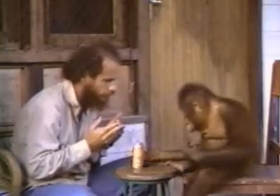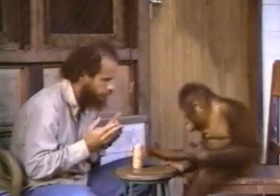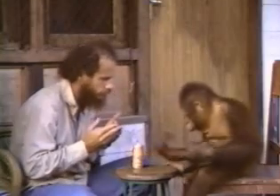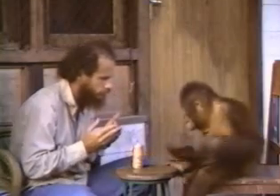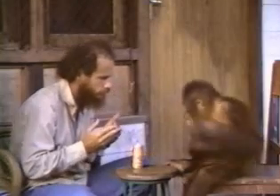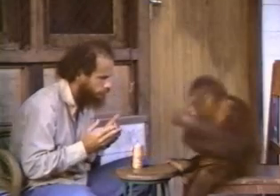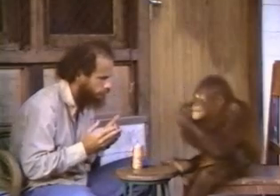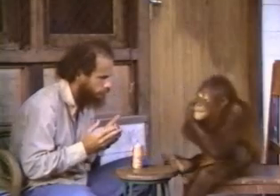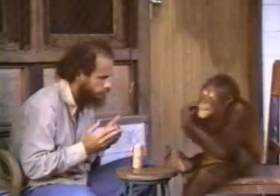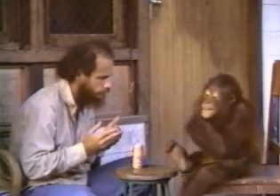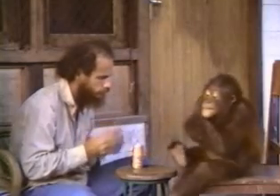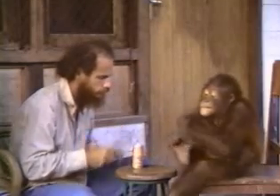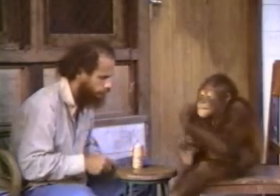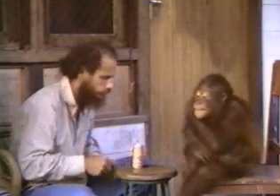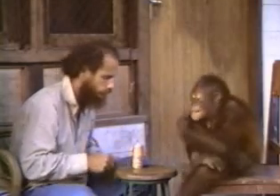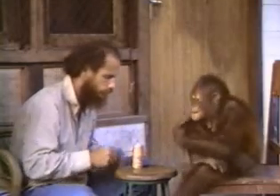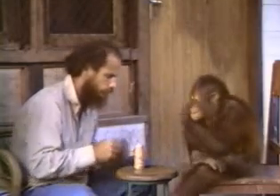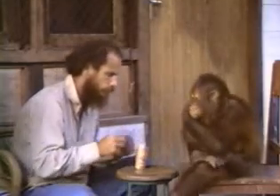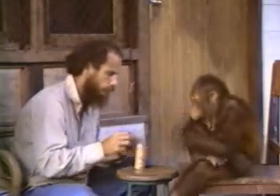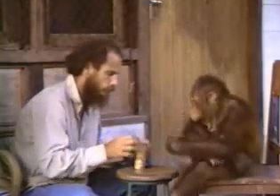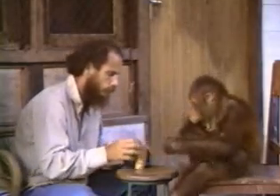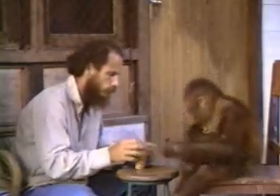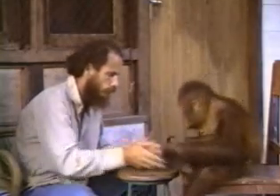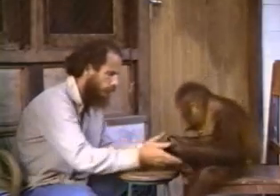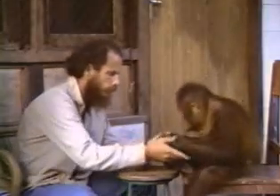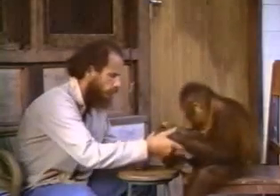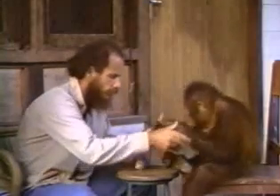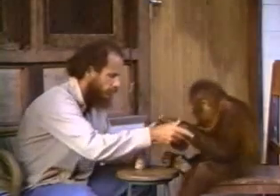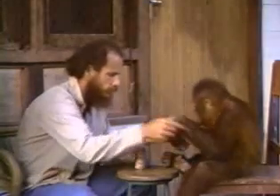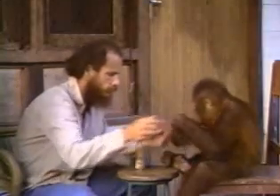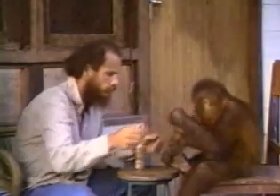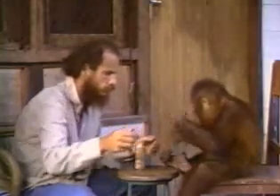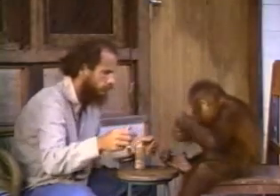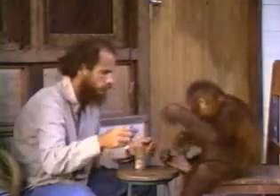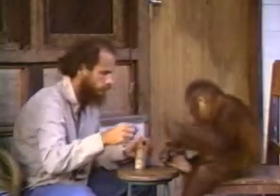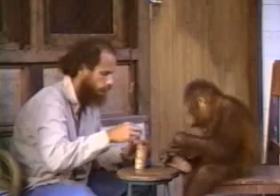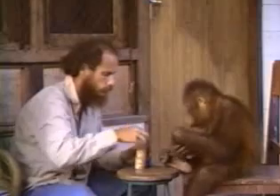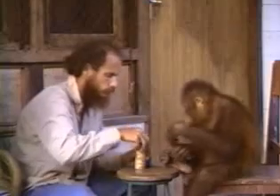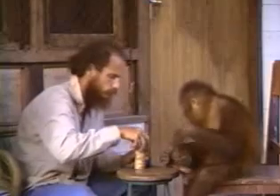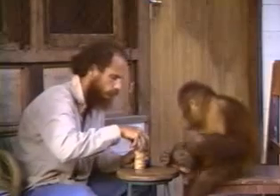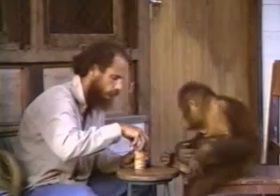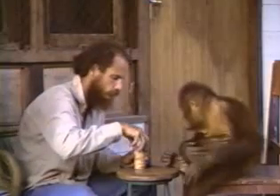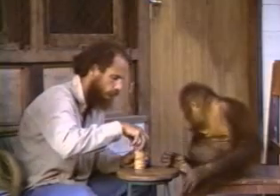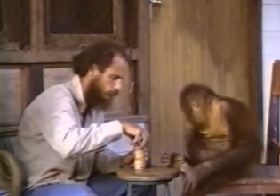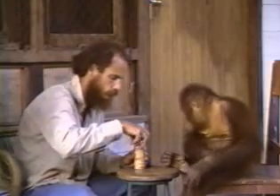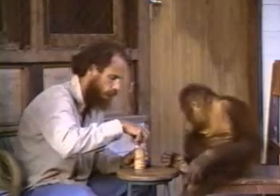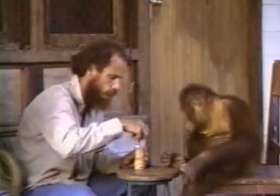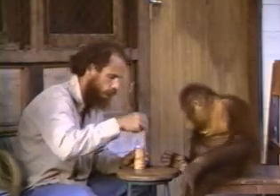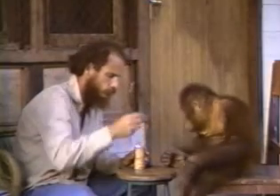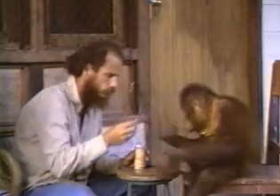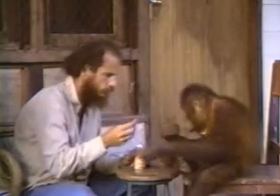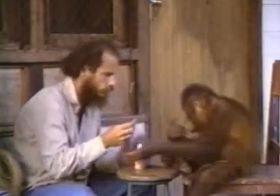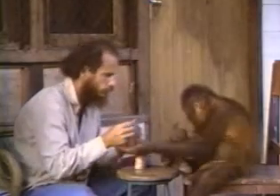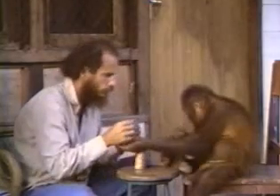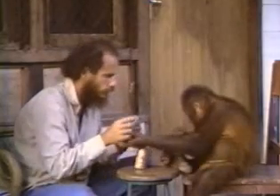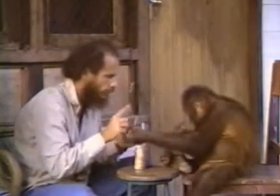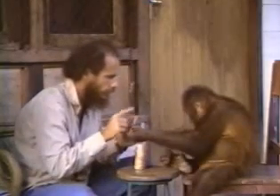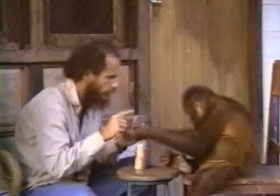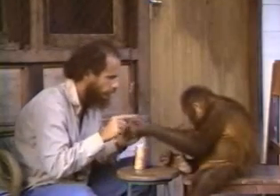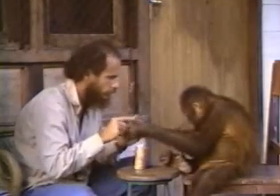is well-known for teaching sign language to a young orphaned orangutan named Princess. The two became inseparable, and Gary became